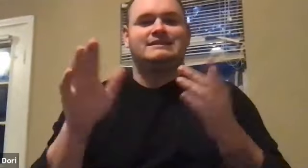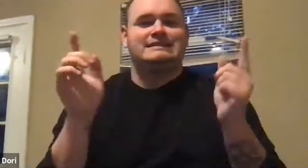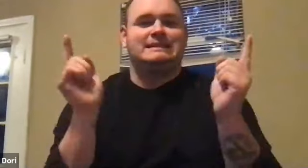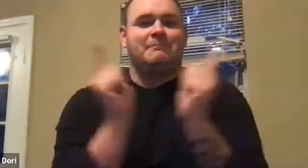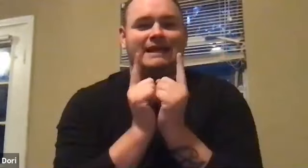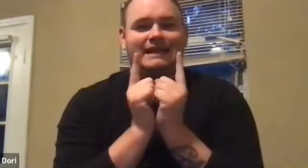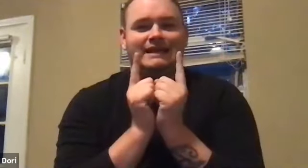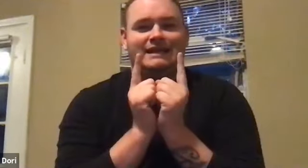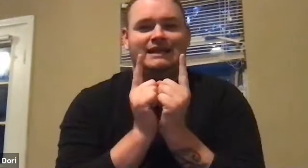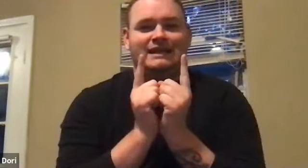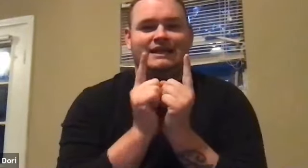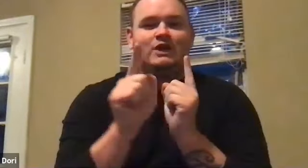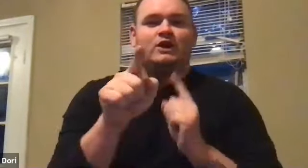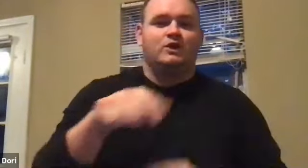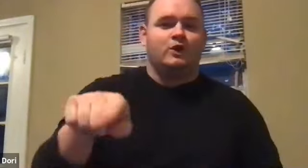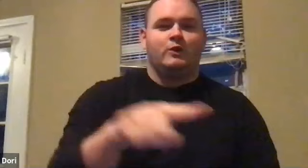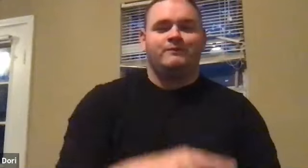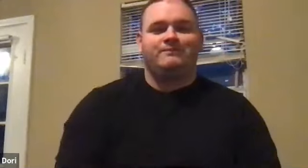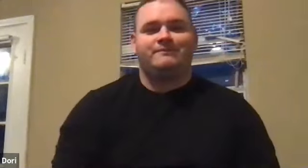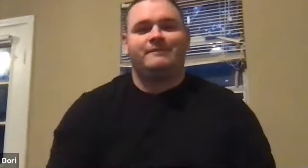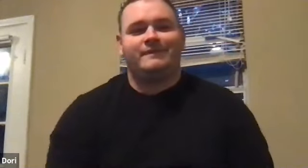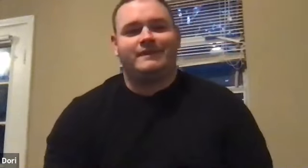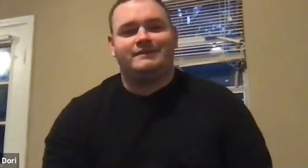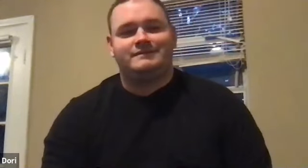to meet you.